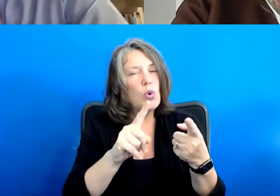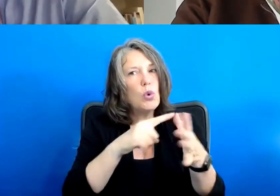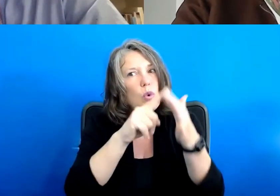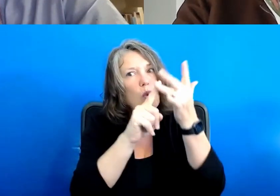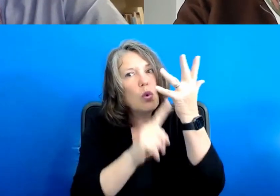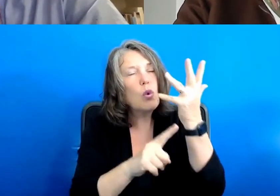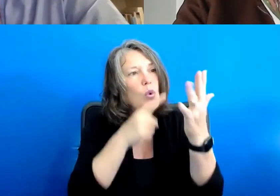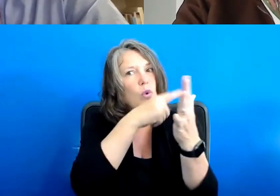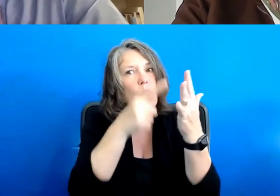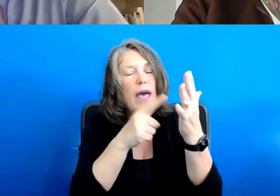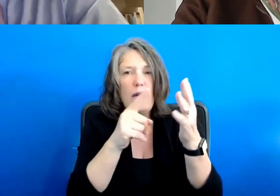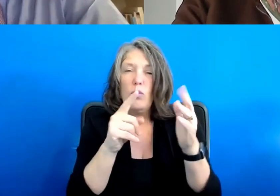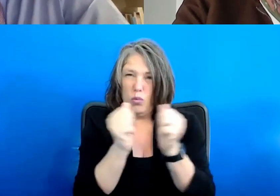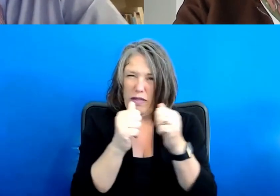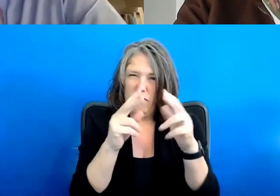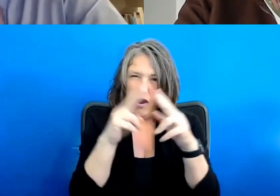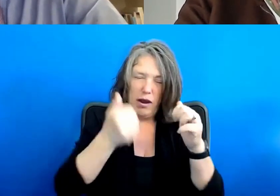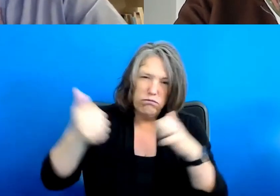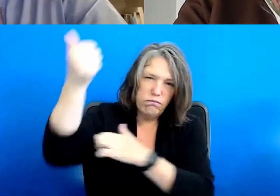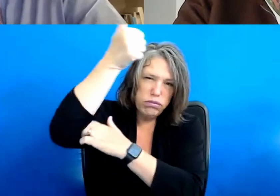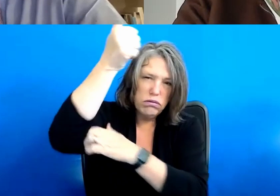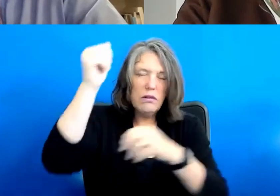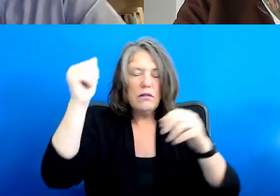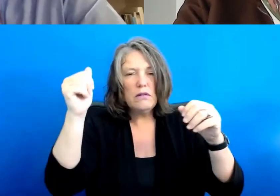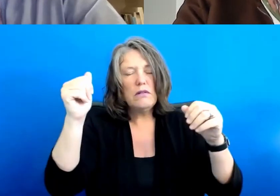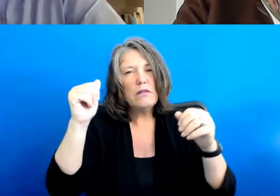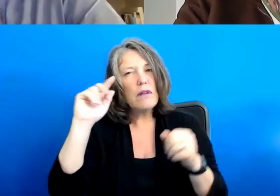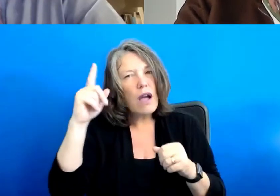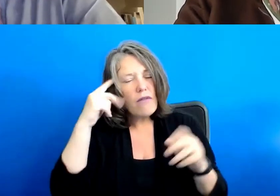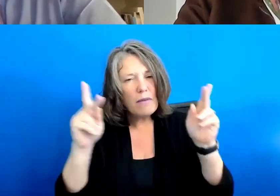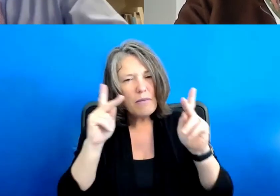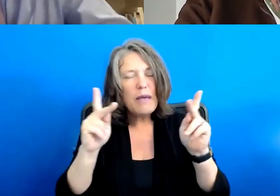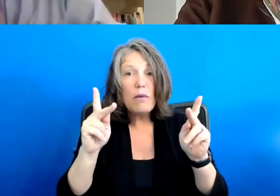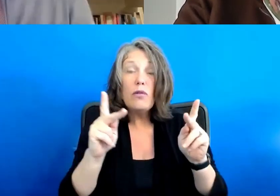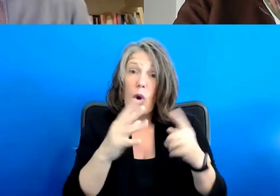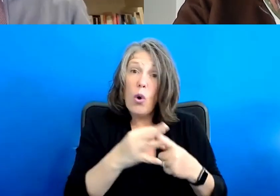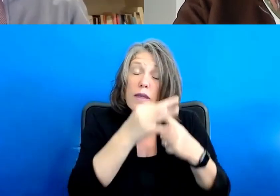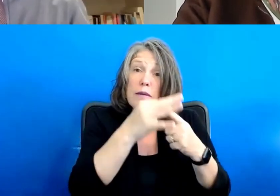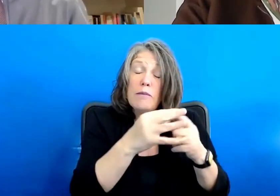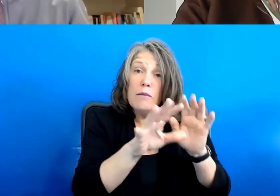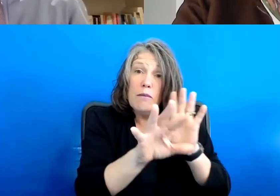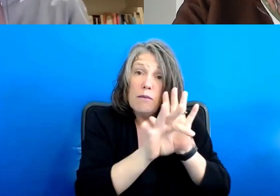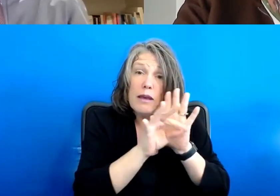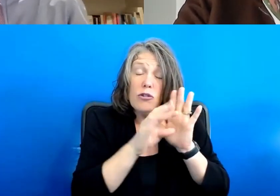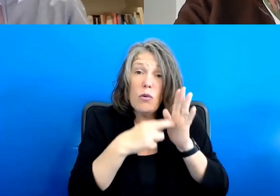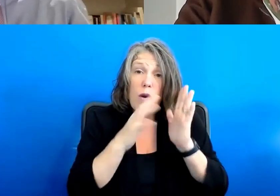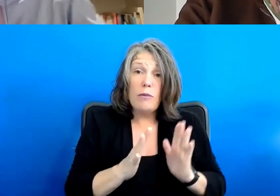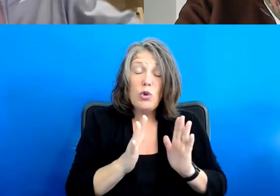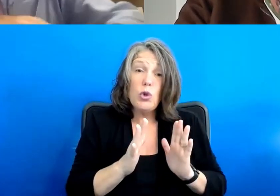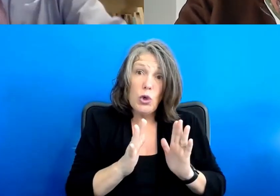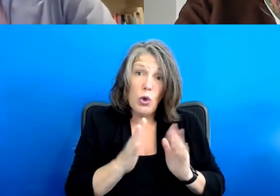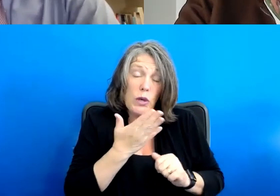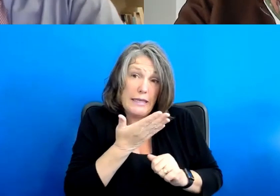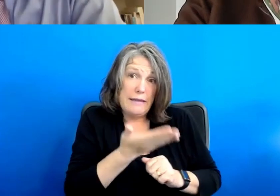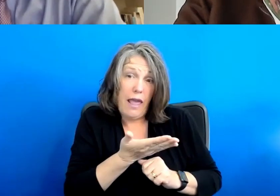highest level. So, yeah, the UN Special Rapporteur is usually in attendance. With me, I'm going to have